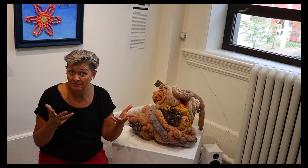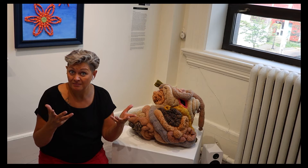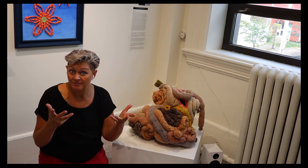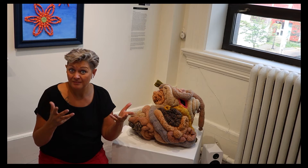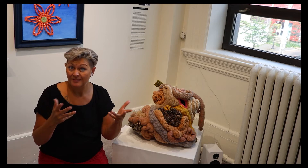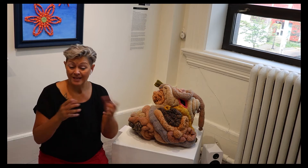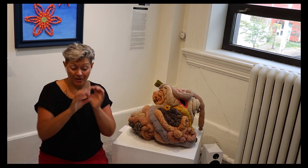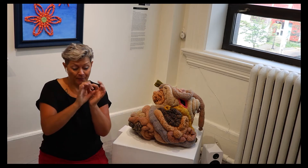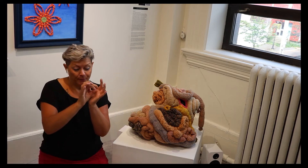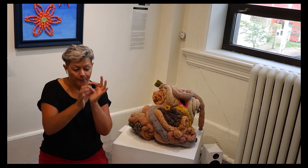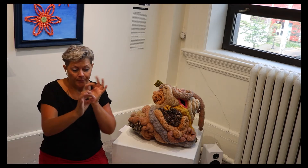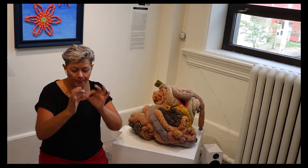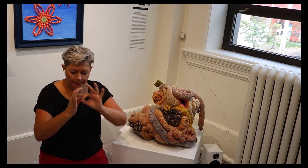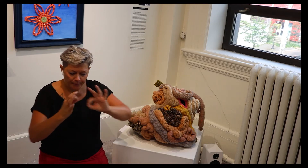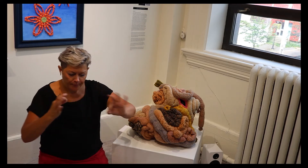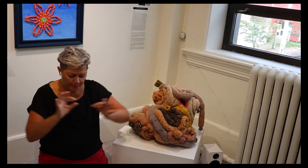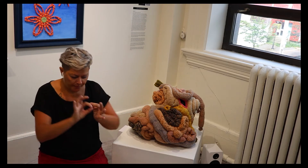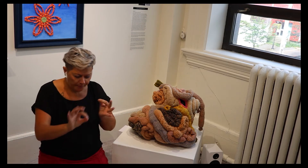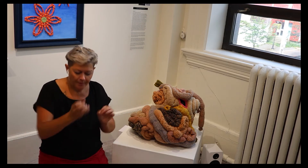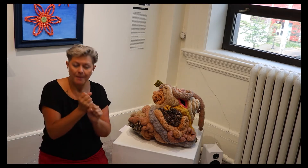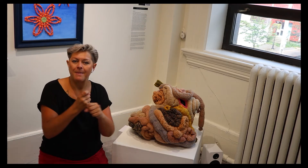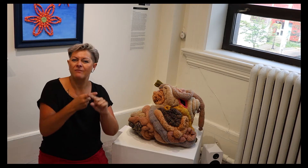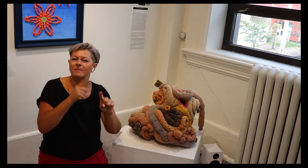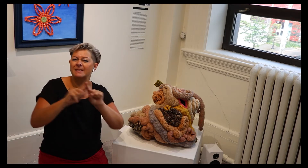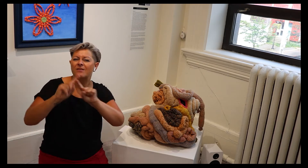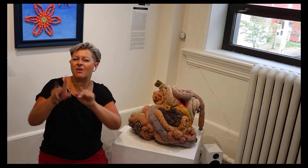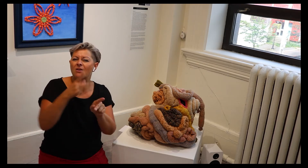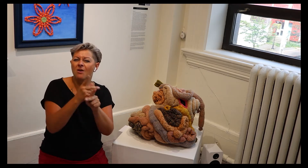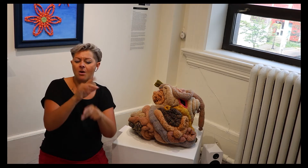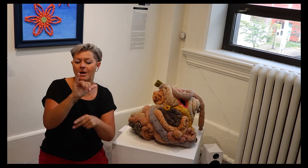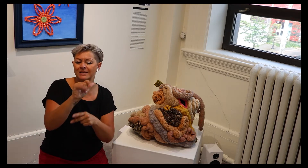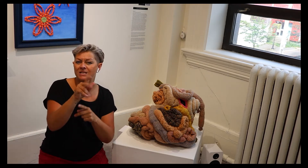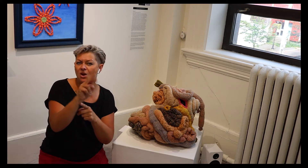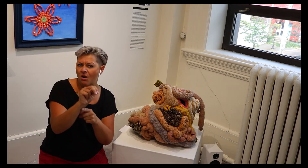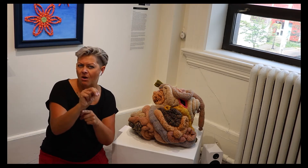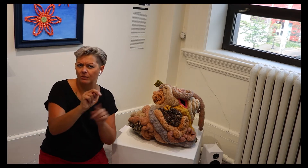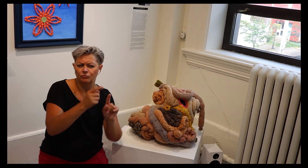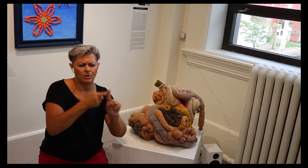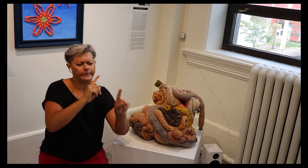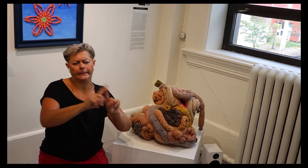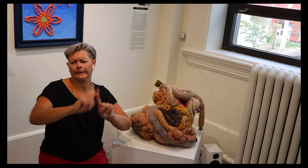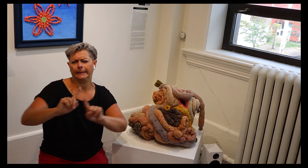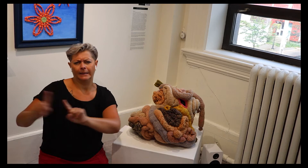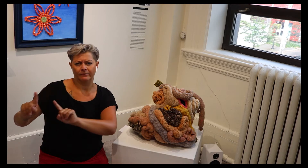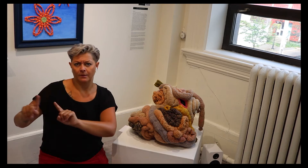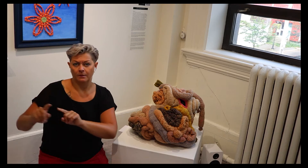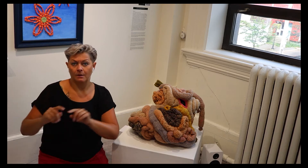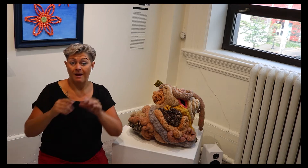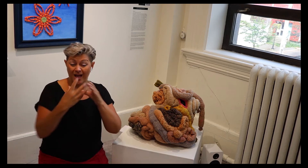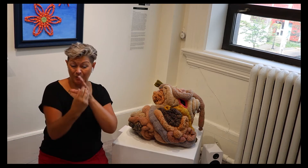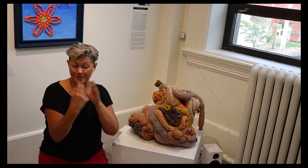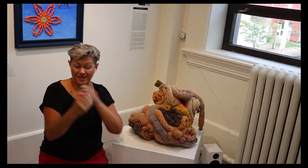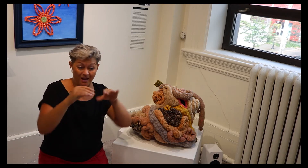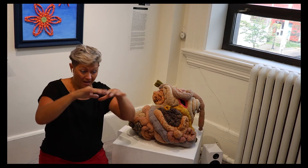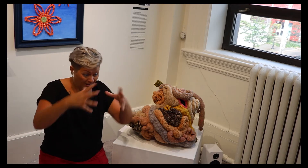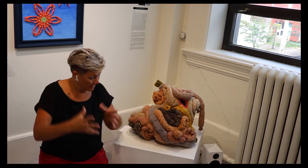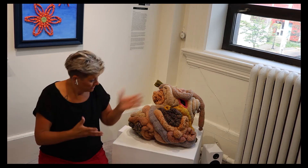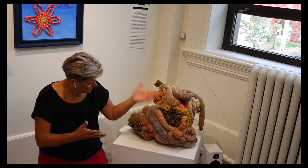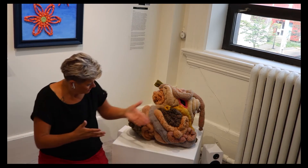out of different kinds of yarns coming from different sources. Much of this outer layer is knit from hand-spun single